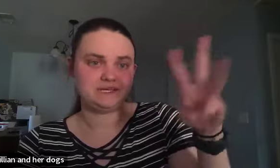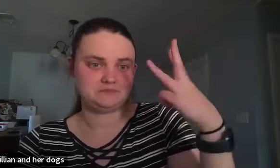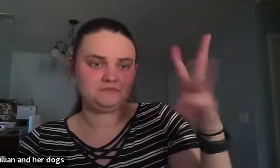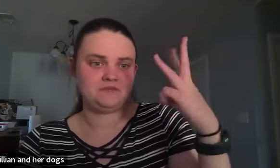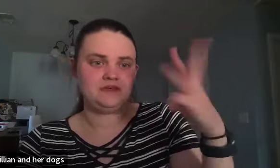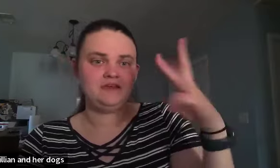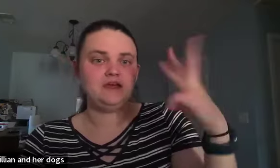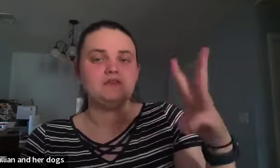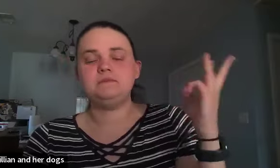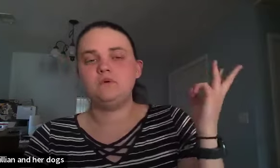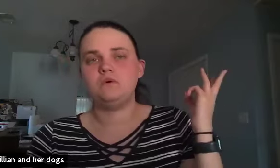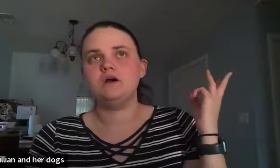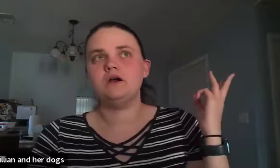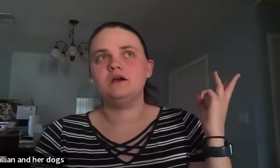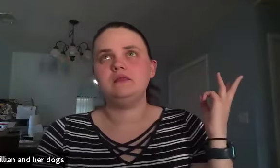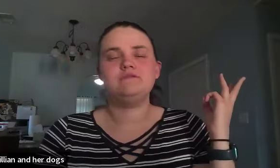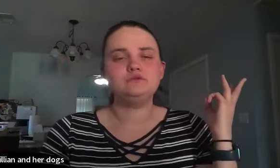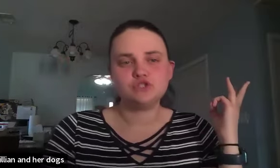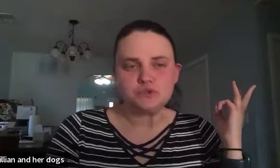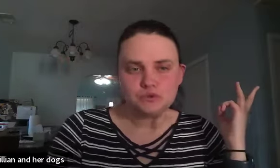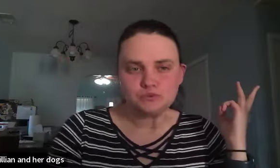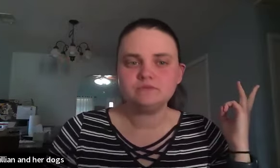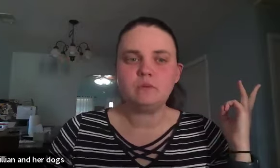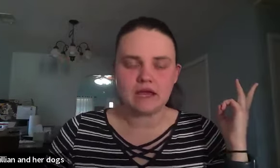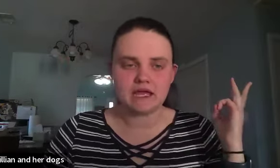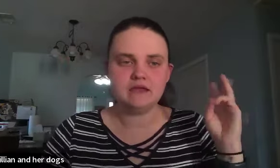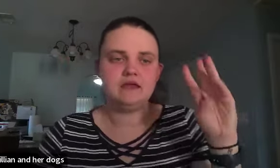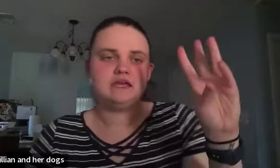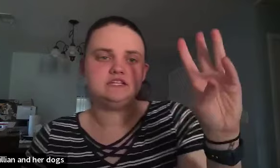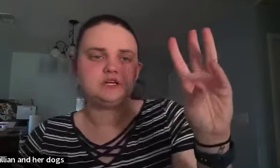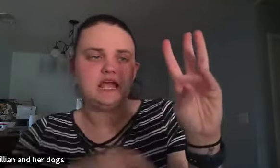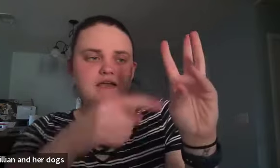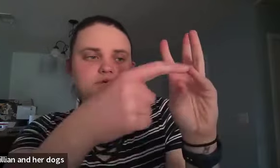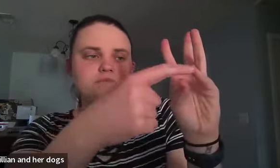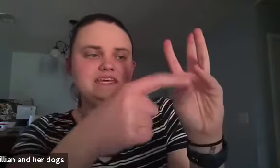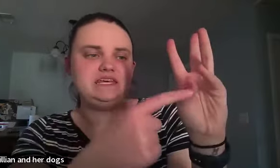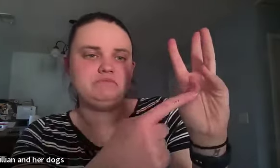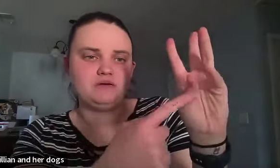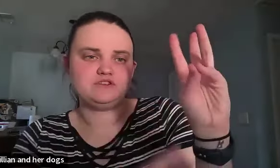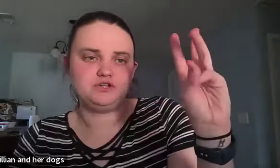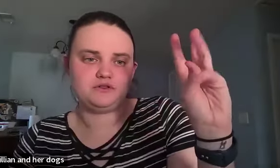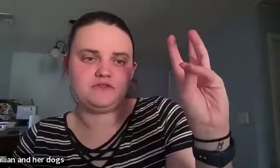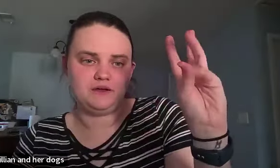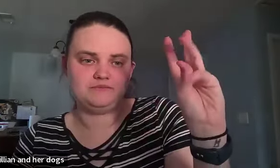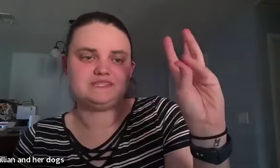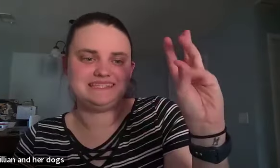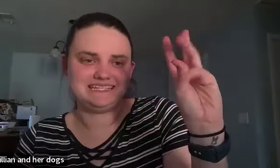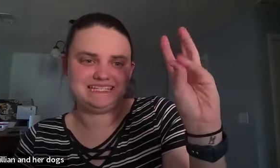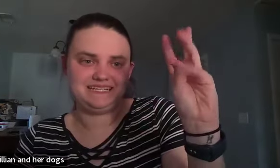16. The more level 2 way is you're going to have your pinky bounce on your thumb.